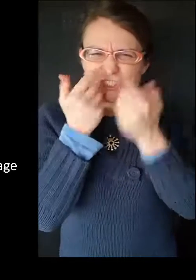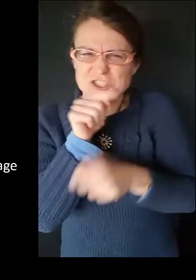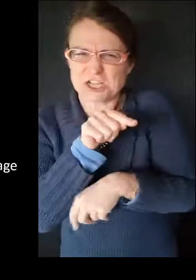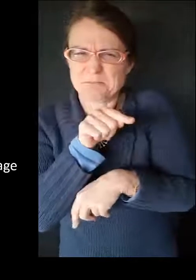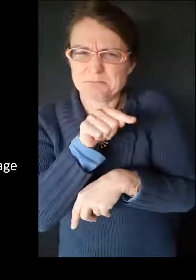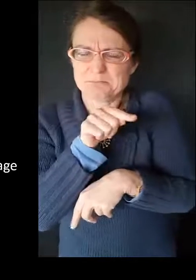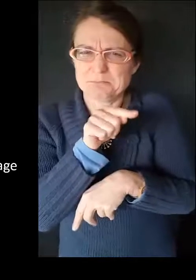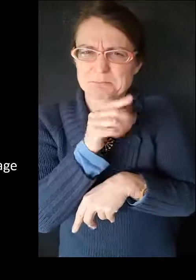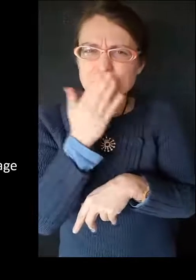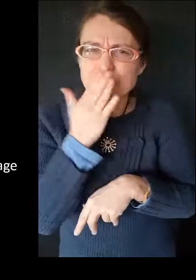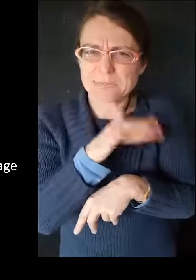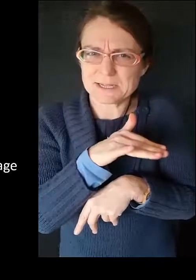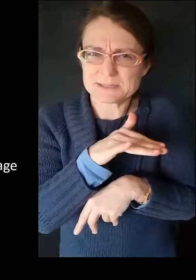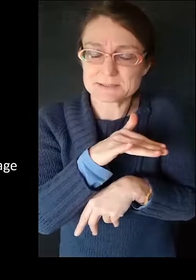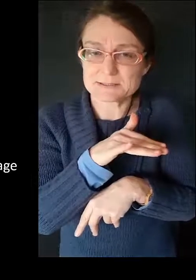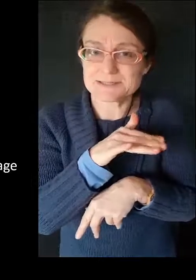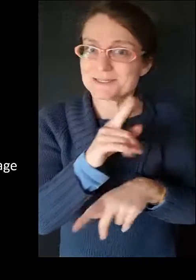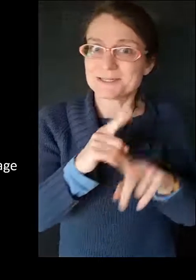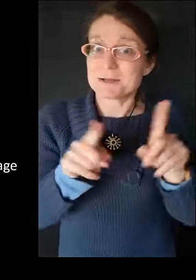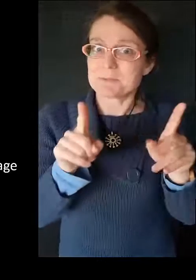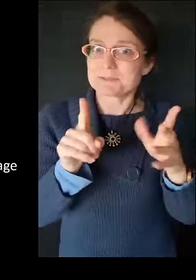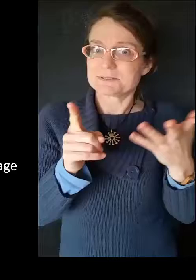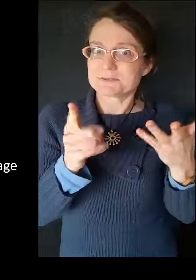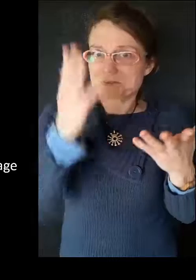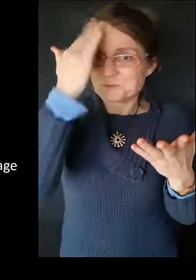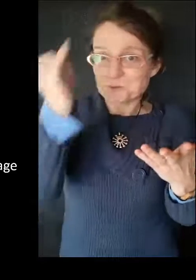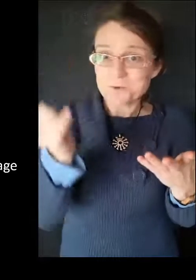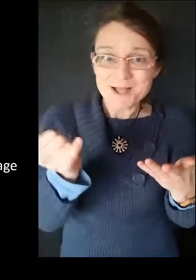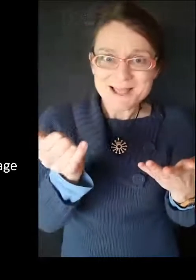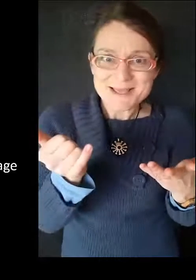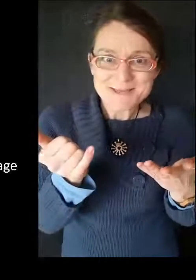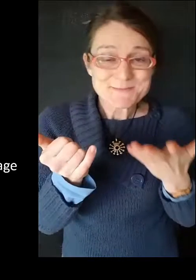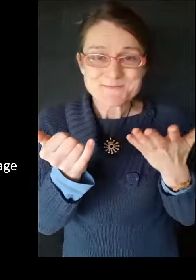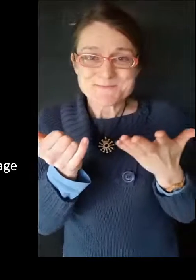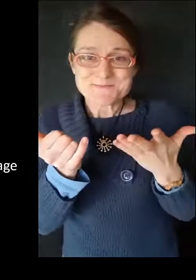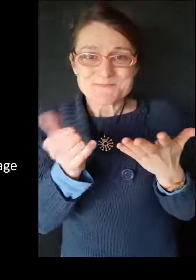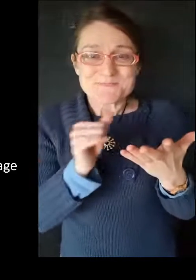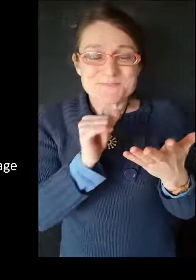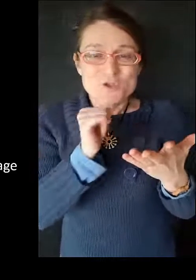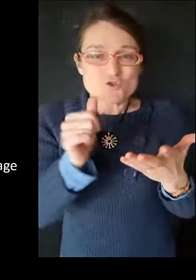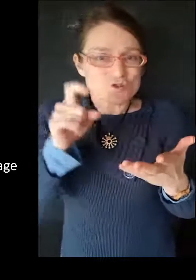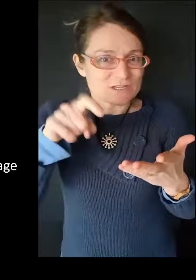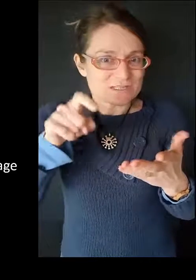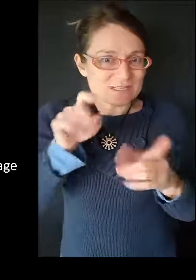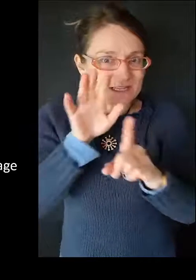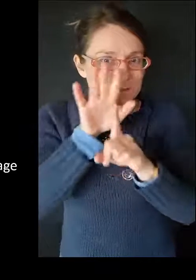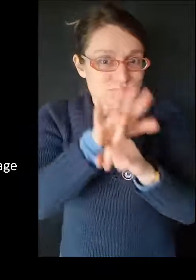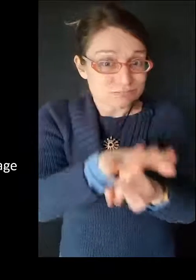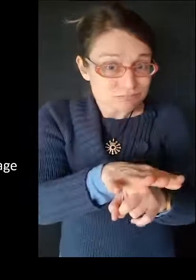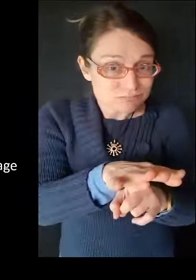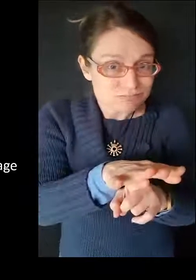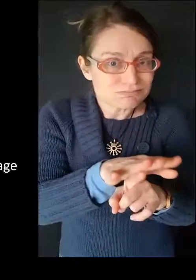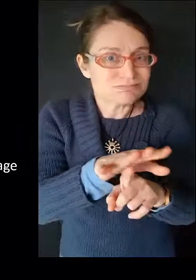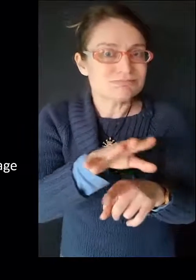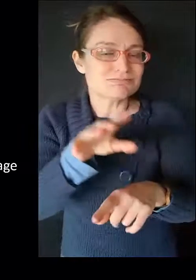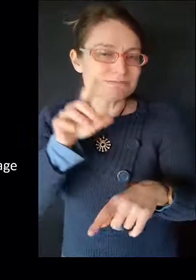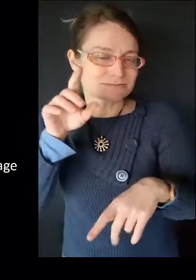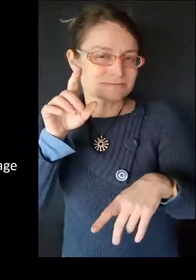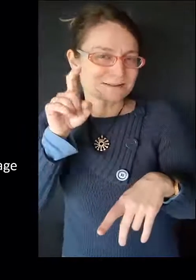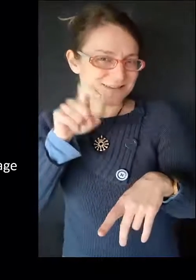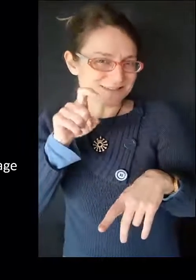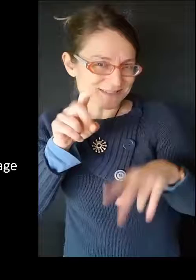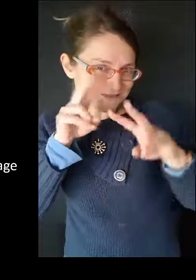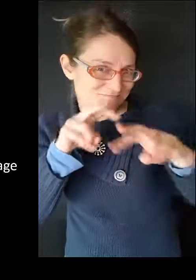these signs are viewed negatively, as if they are shameful or bad. And one could wonder, why would that be? There is no